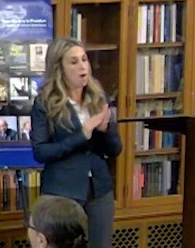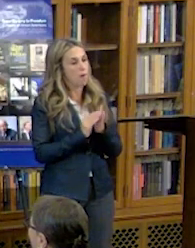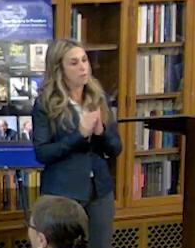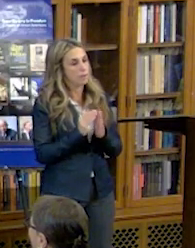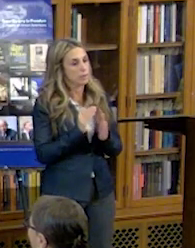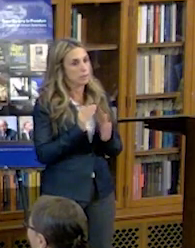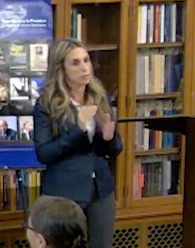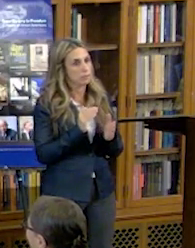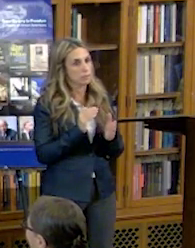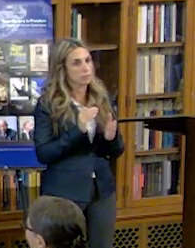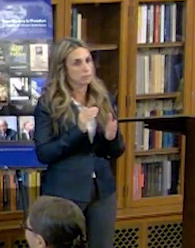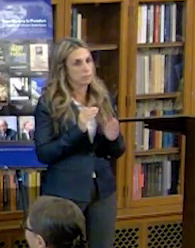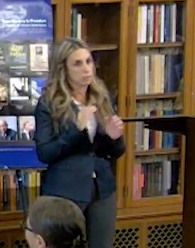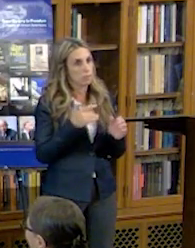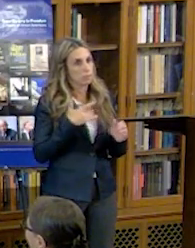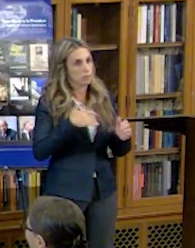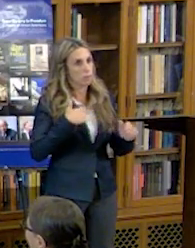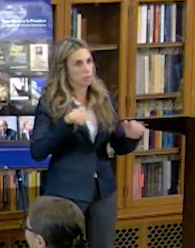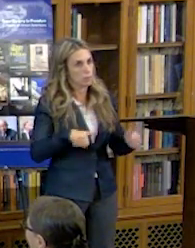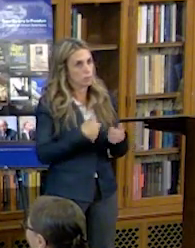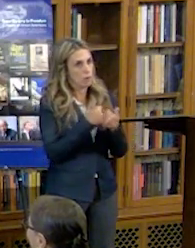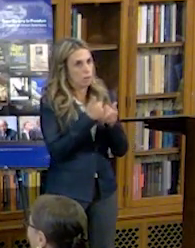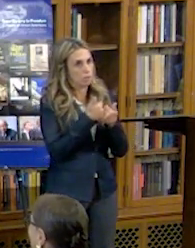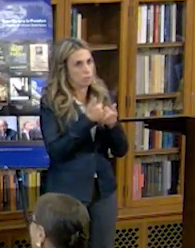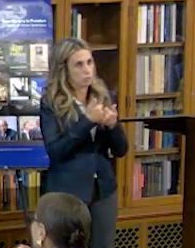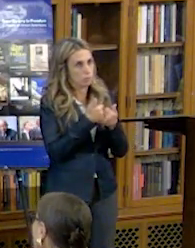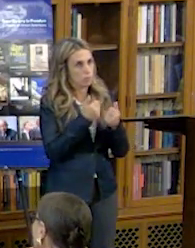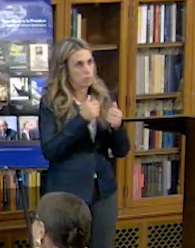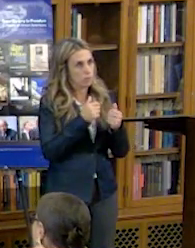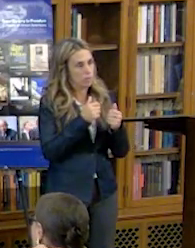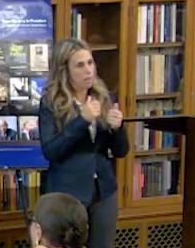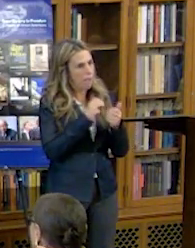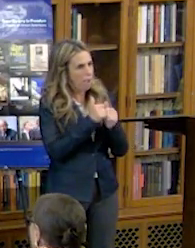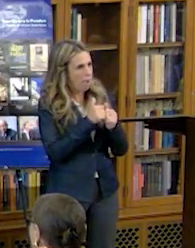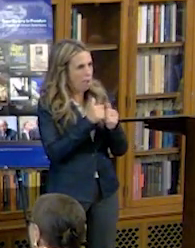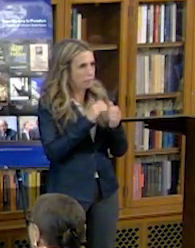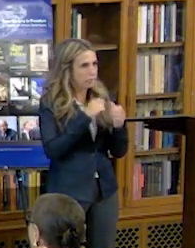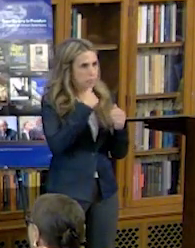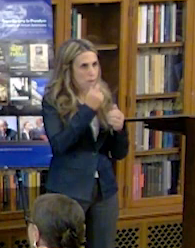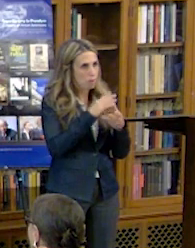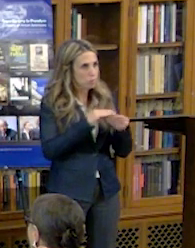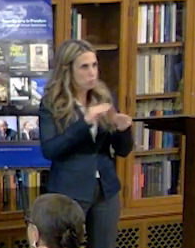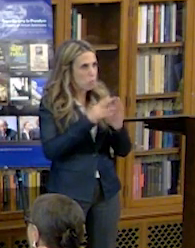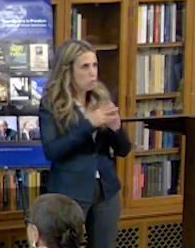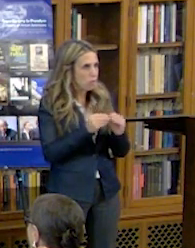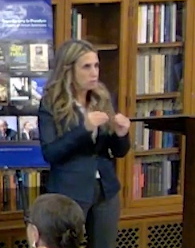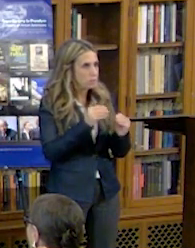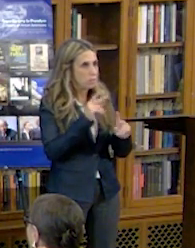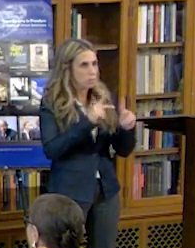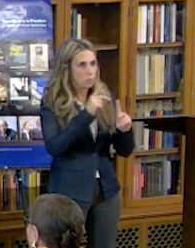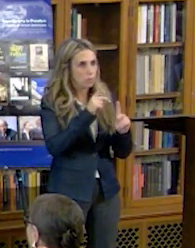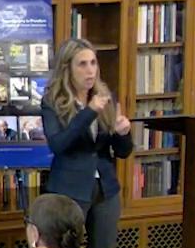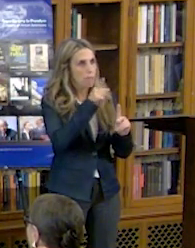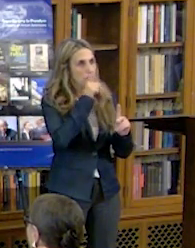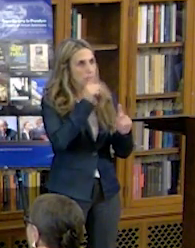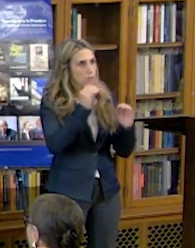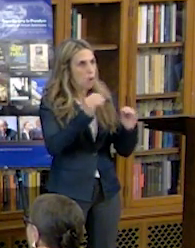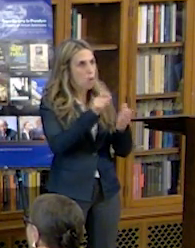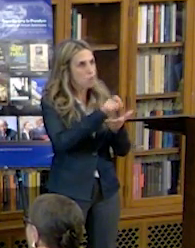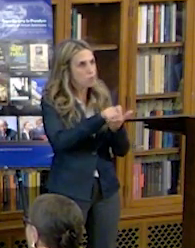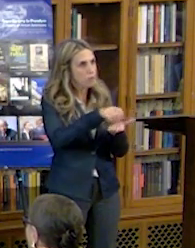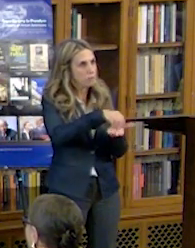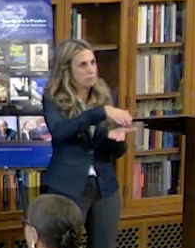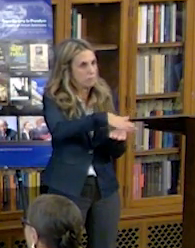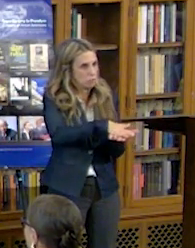challenge of finding um ways to tell the stories of people who don't have written records right so when I was writing